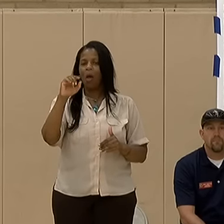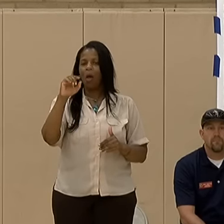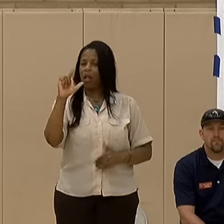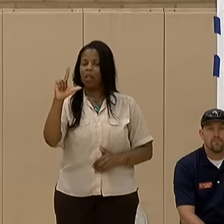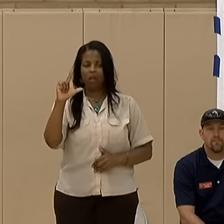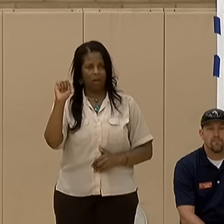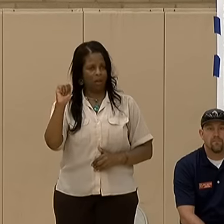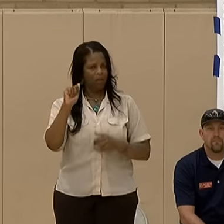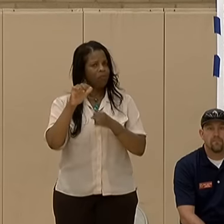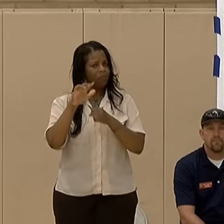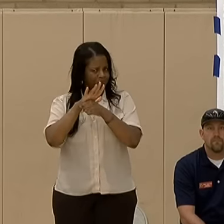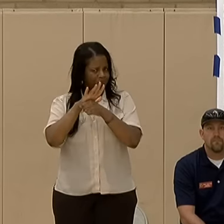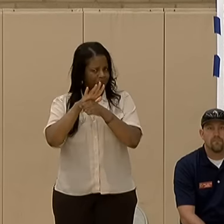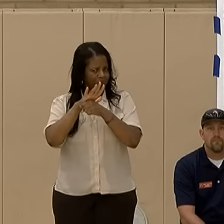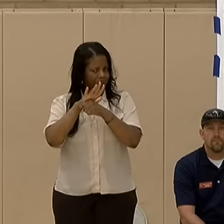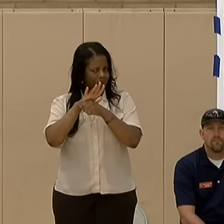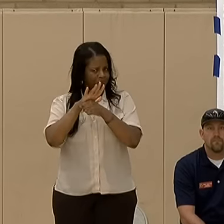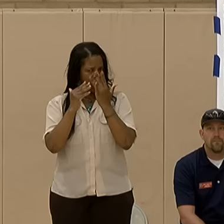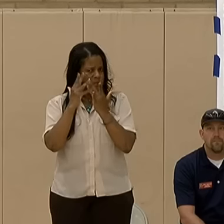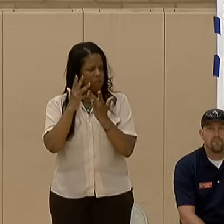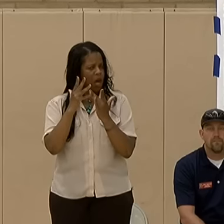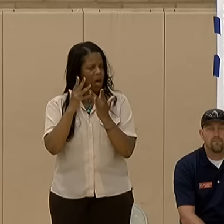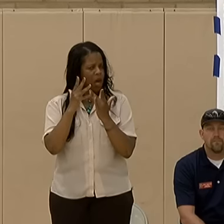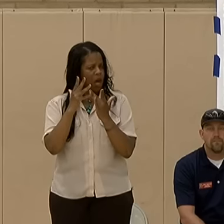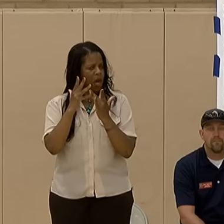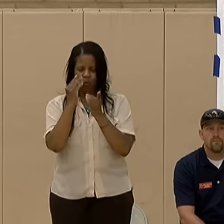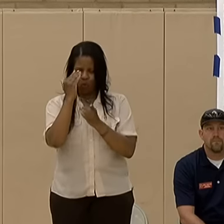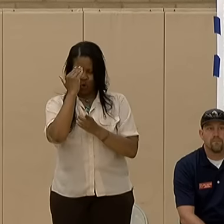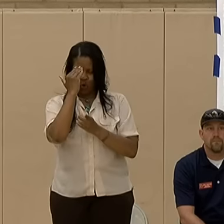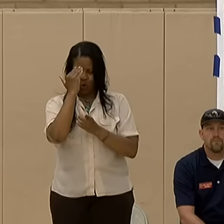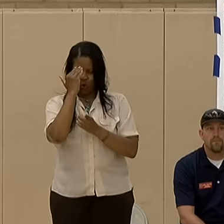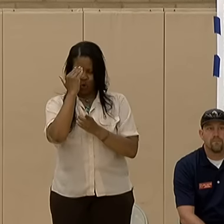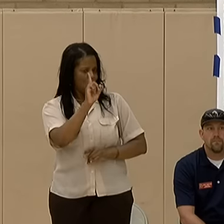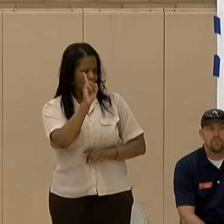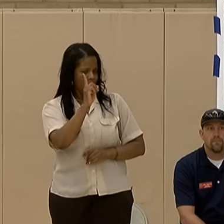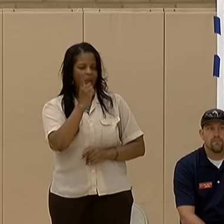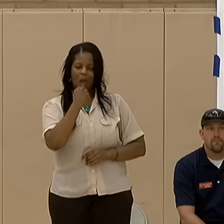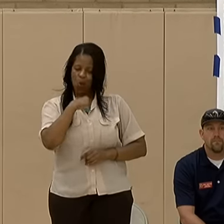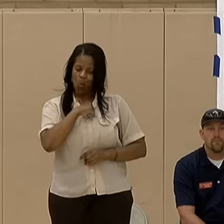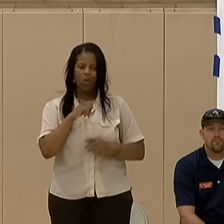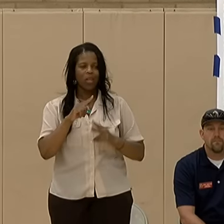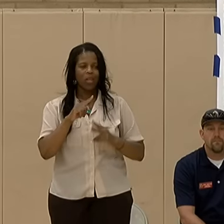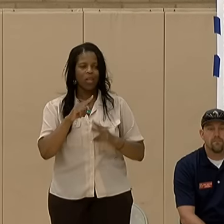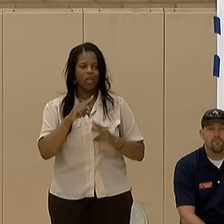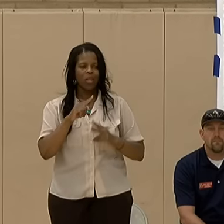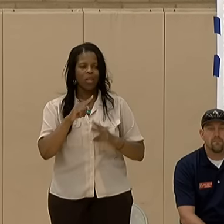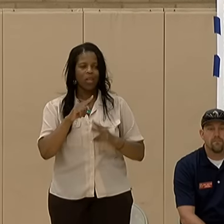on scene real quick. And we made an attack.